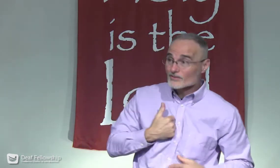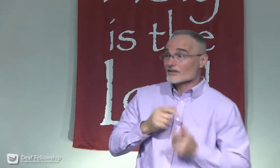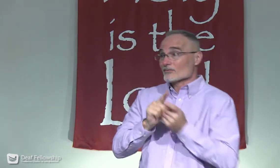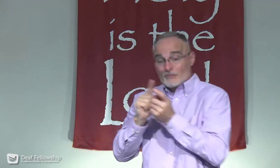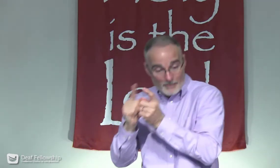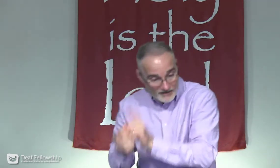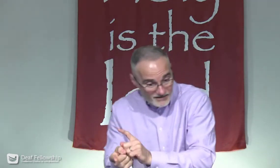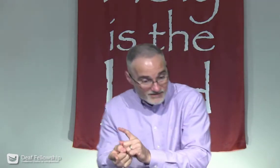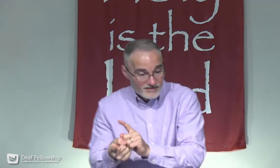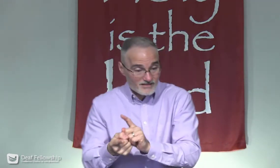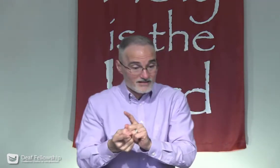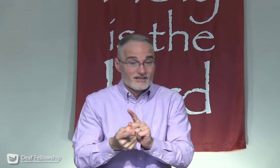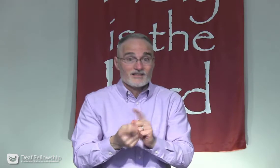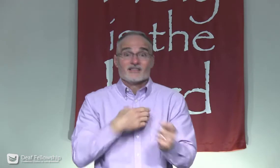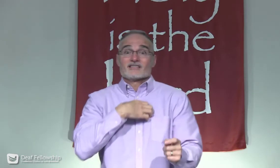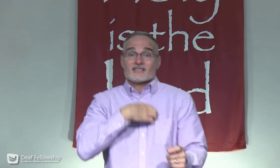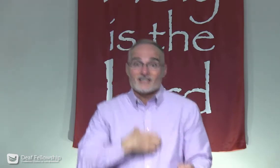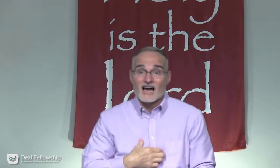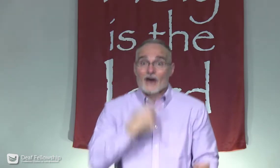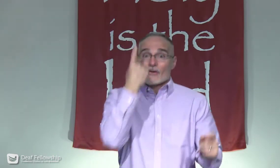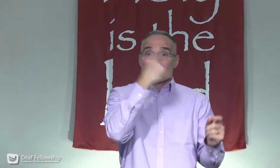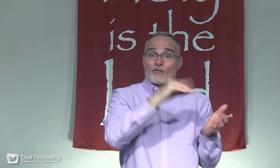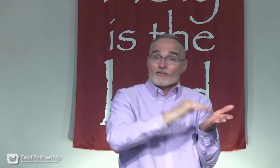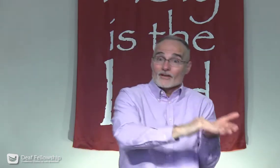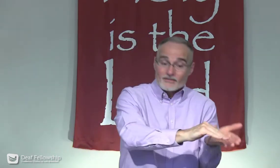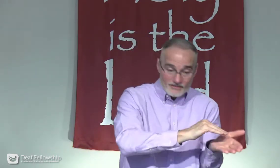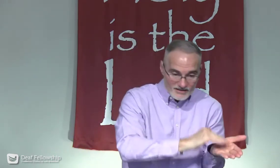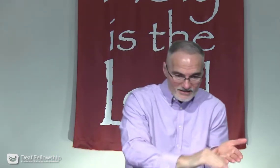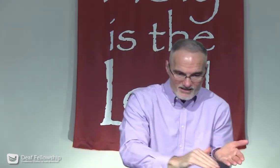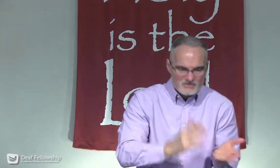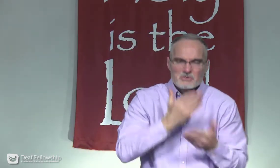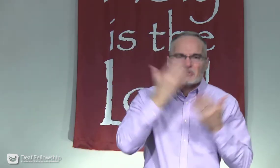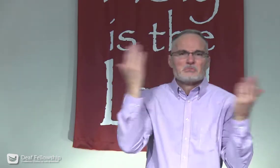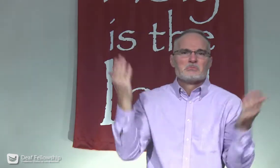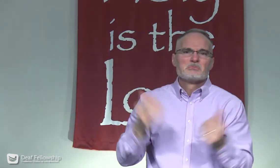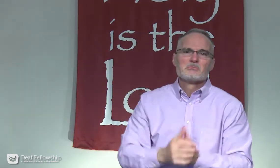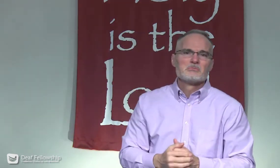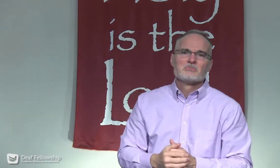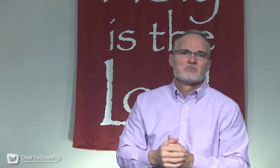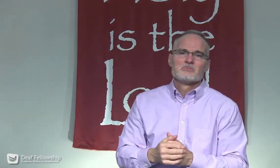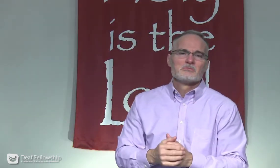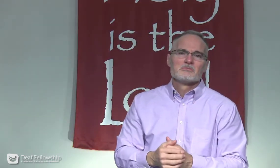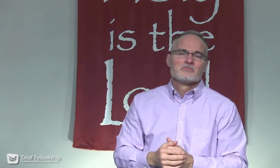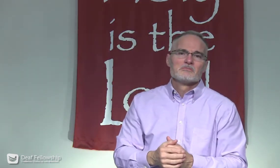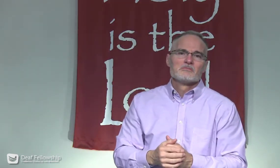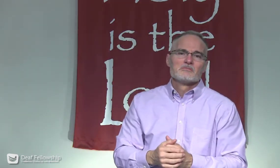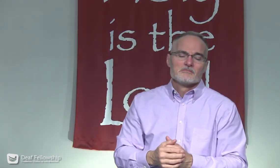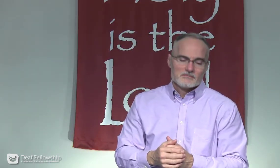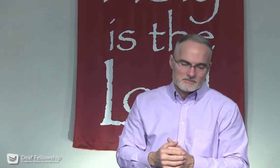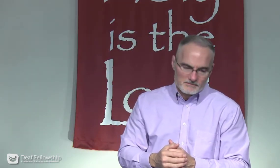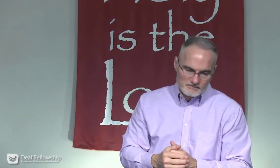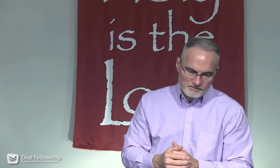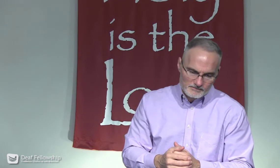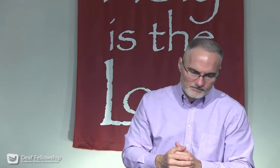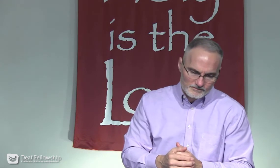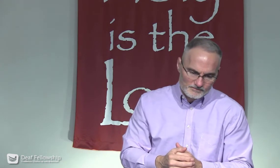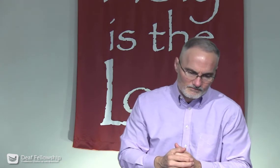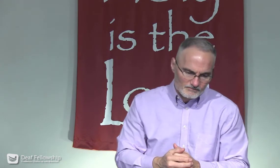But he wasn't truly repentant, confessing what he had done wrong with a desire for forgiveness.